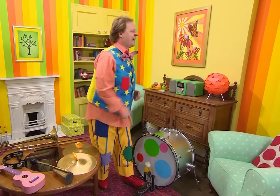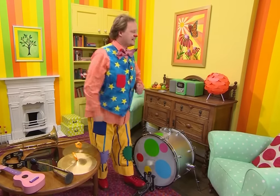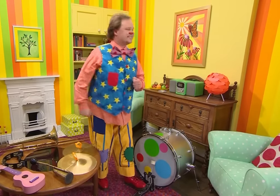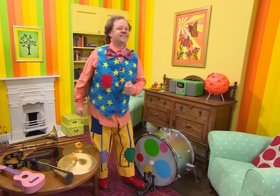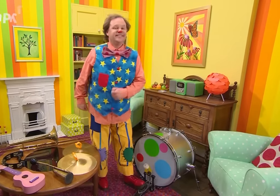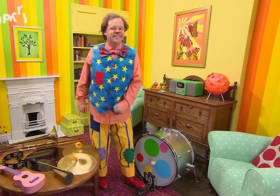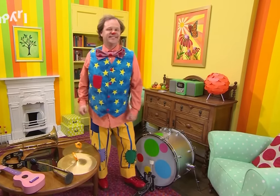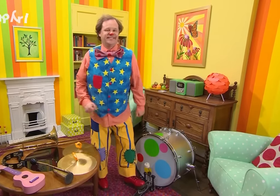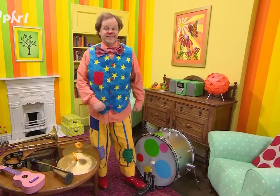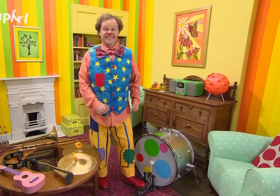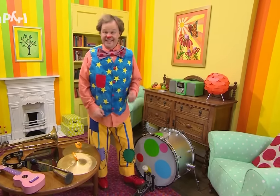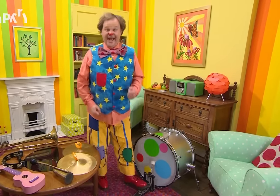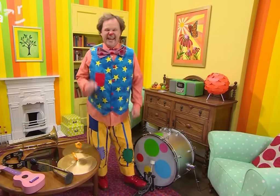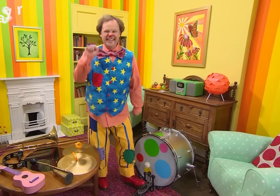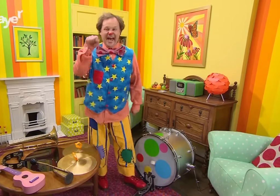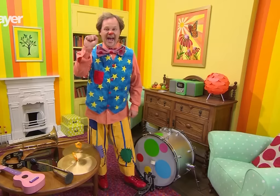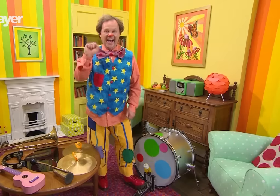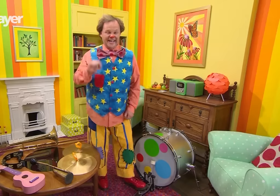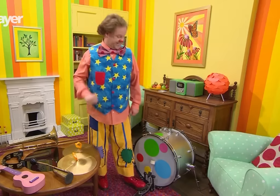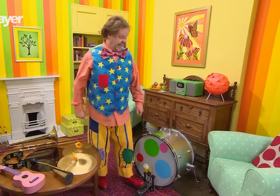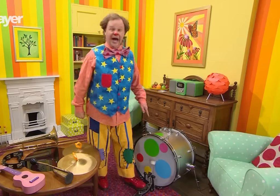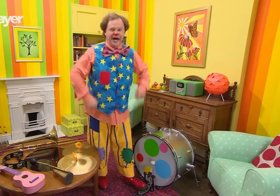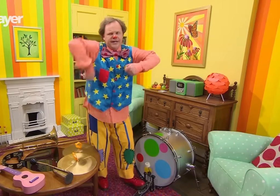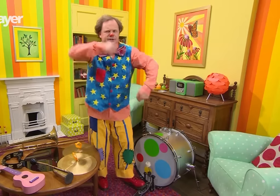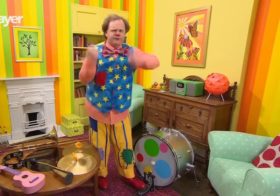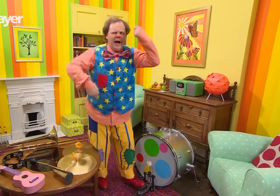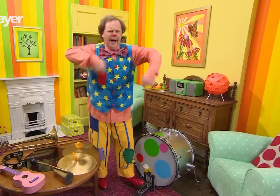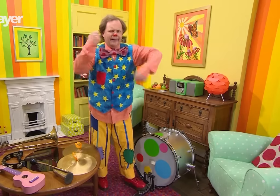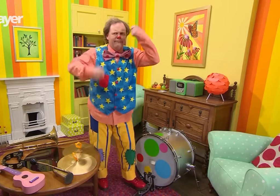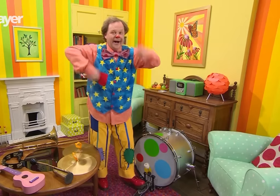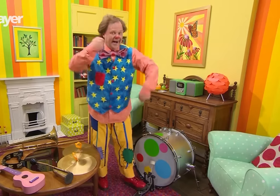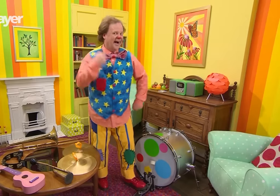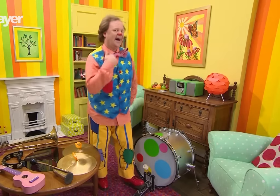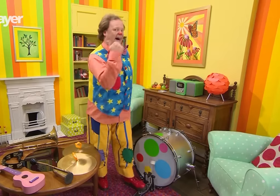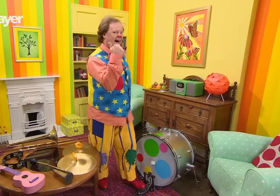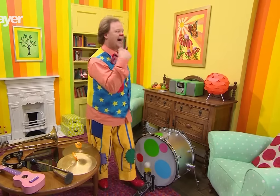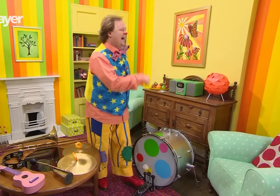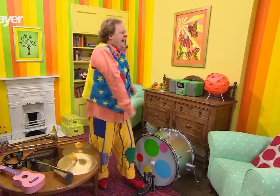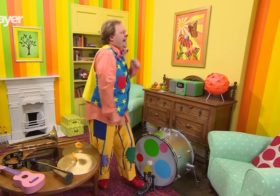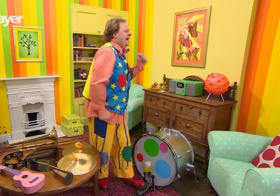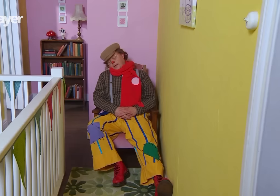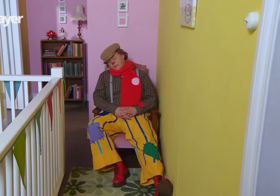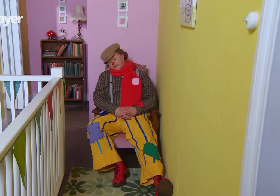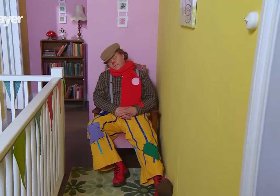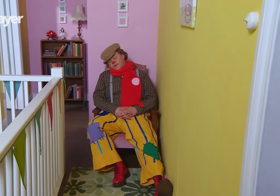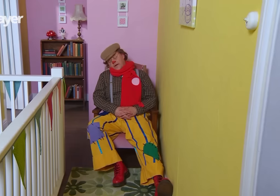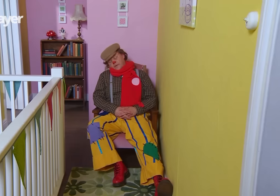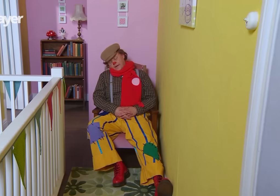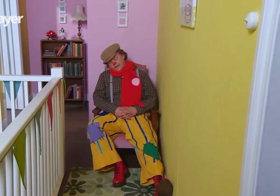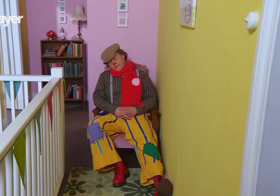you play music, Mr Tumble? Yes! A drum! It's loud, Mr Tumble. A copy of the Shed Weekly,